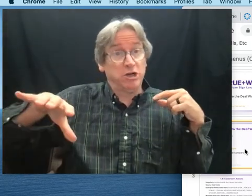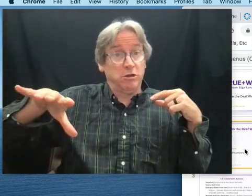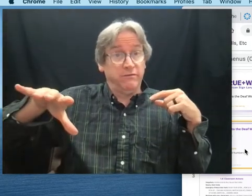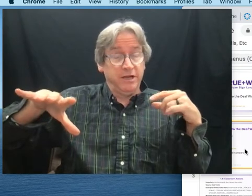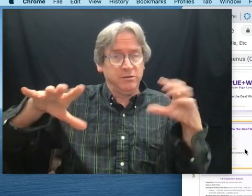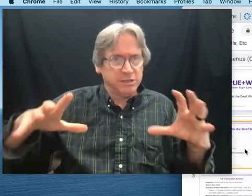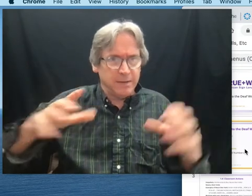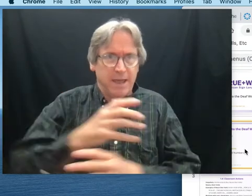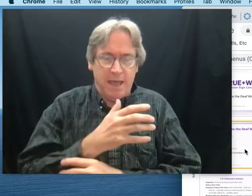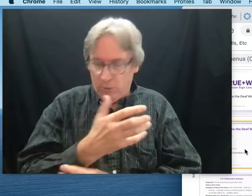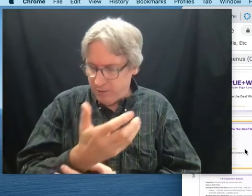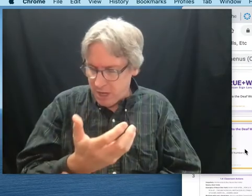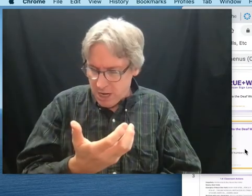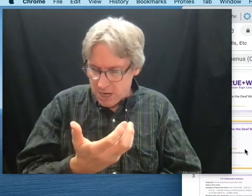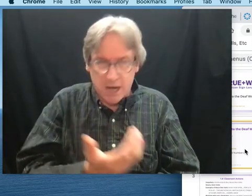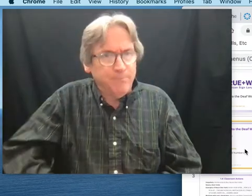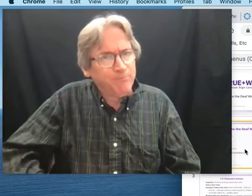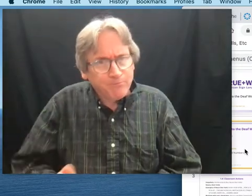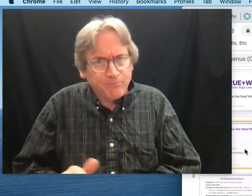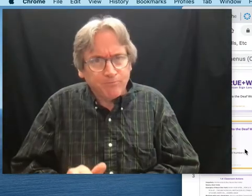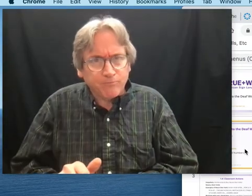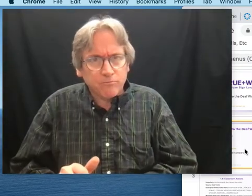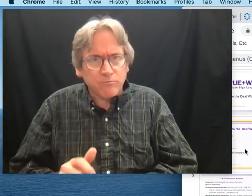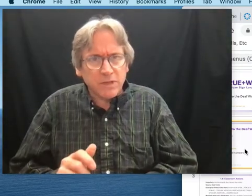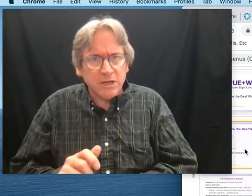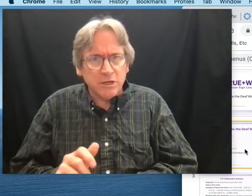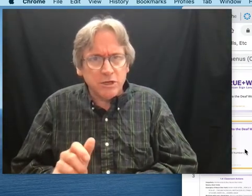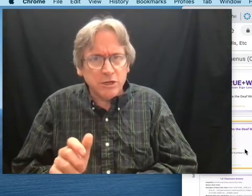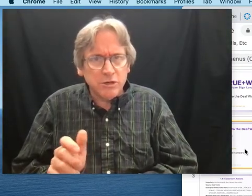you watch all the videos that may help um